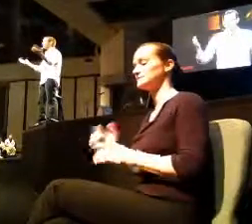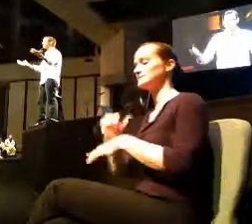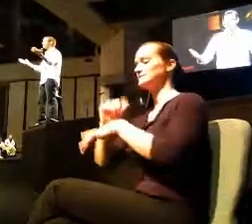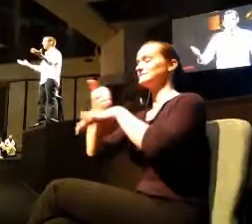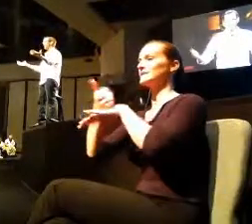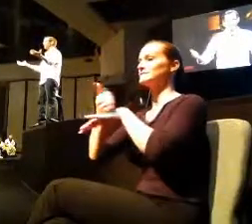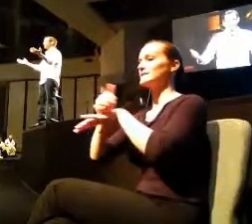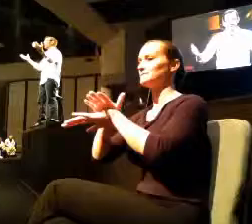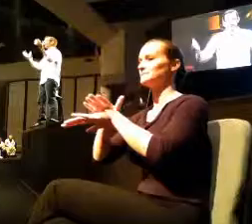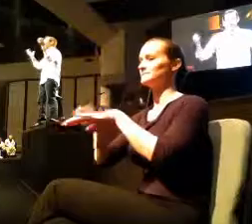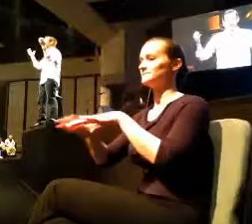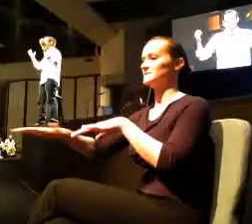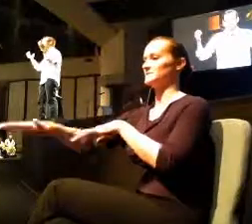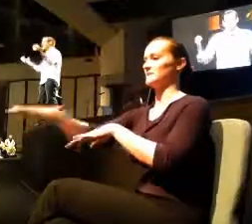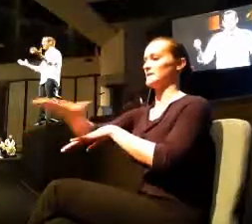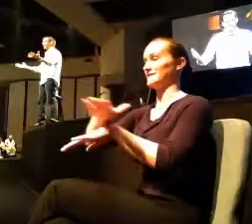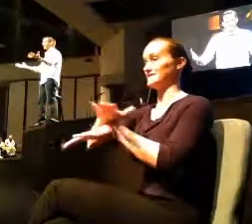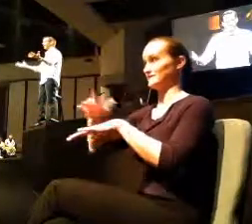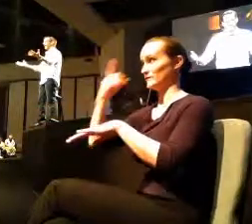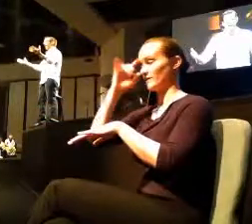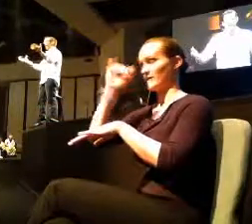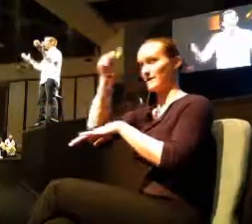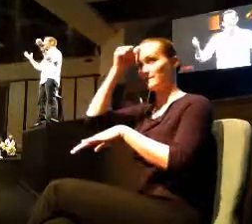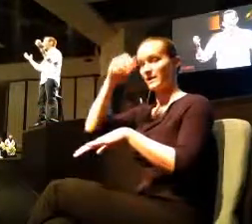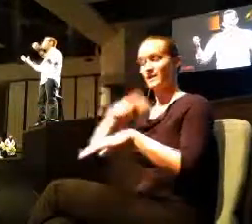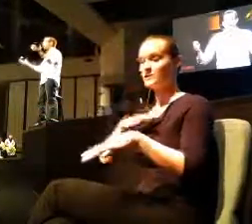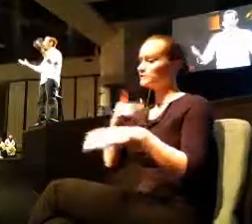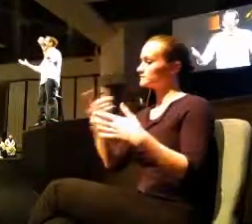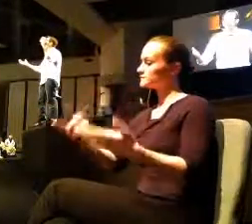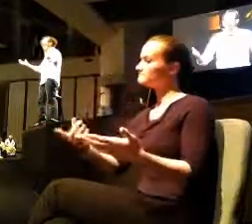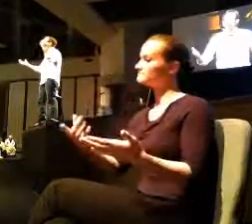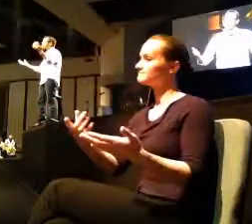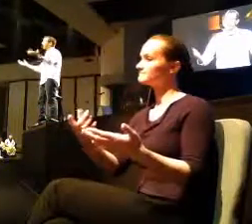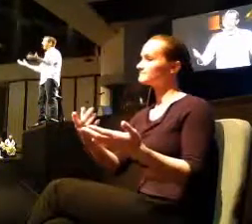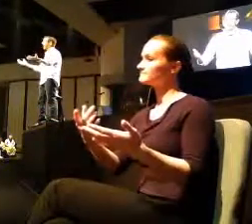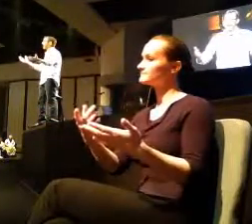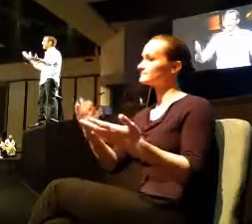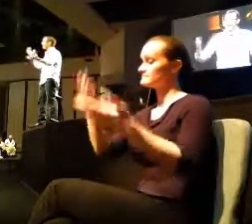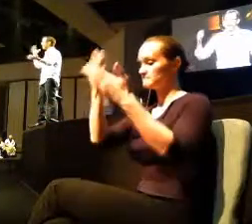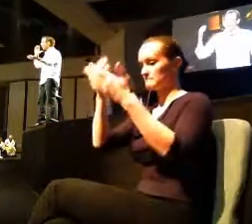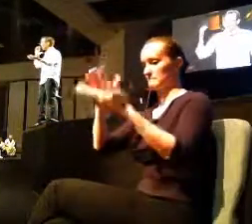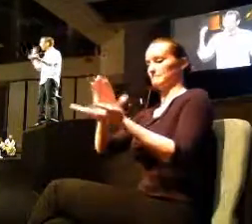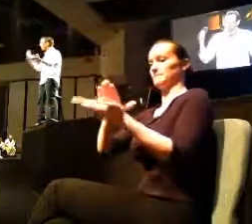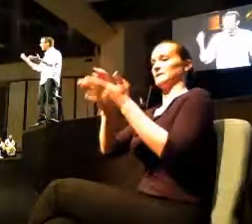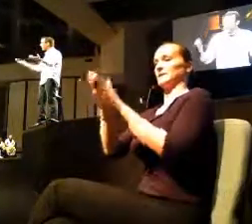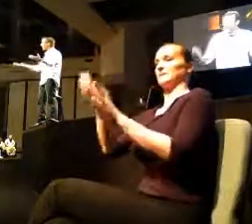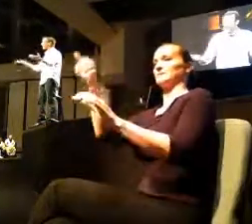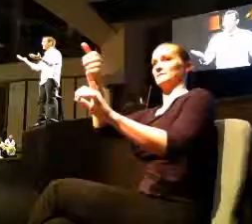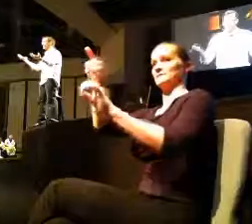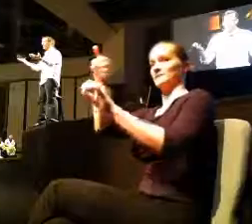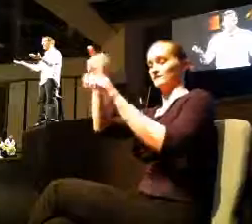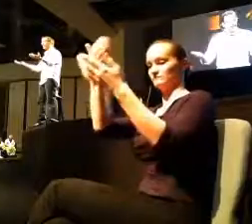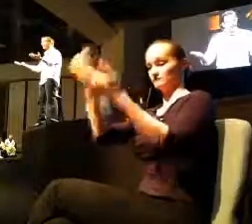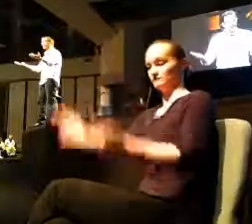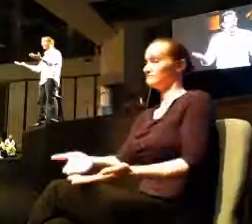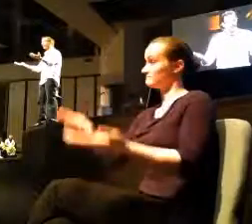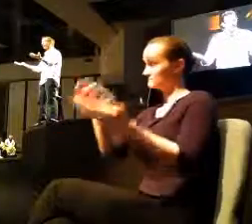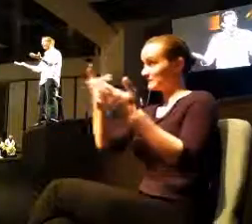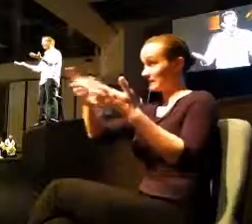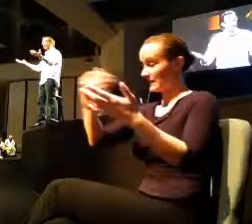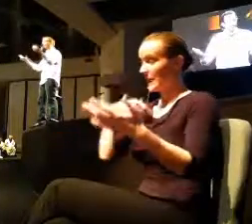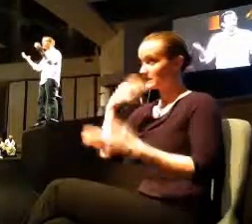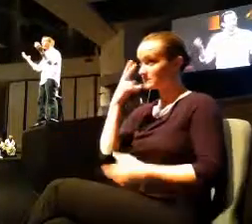for this man to be authentic and to hold both the beliefs he has, but all of the doubt that is weighing his